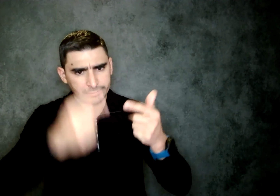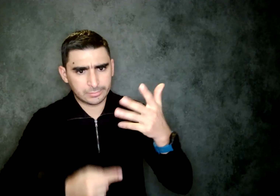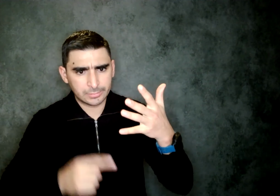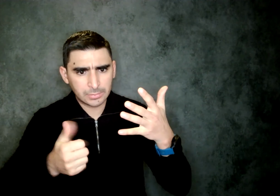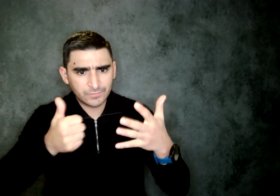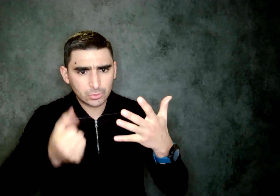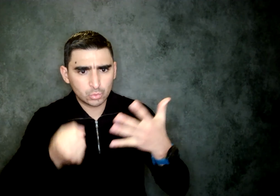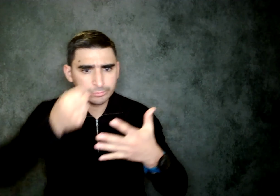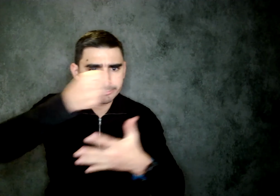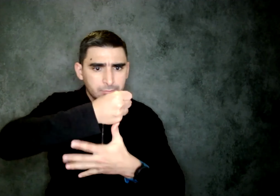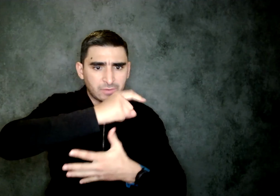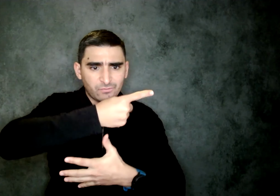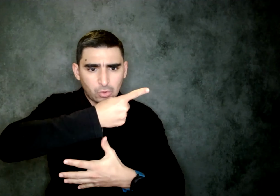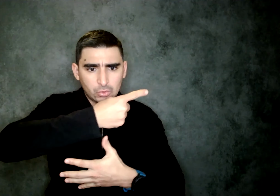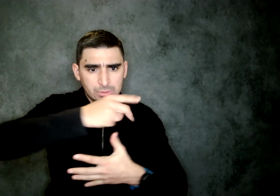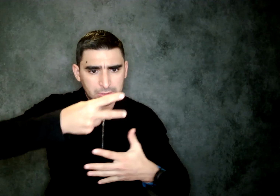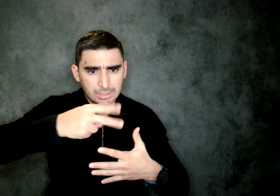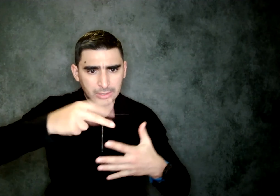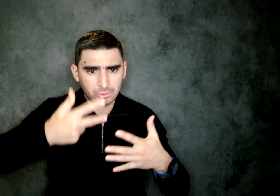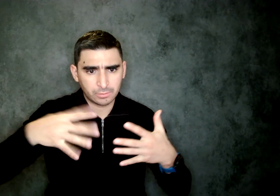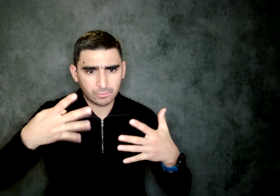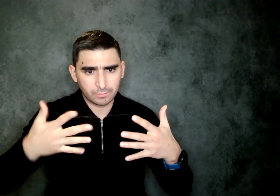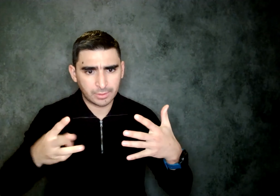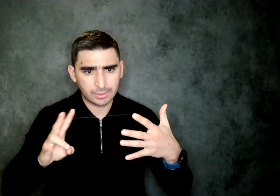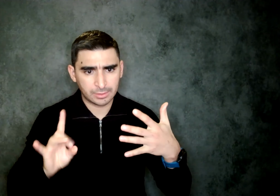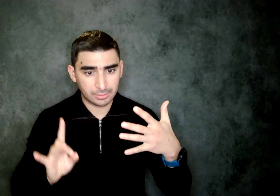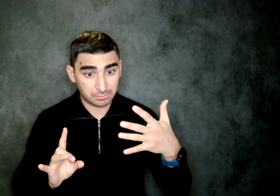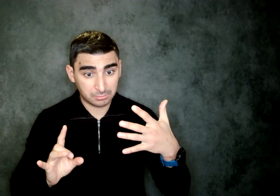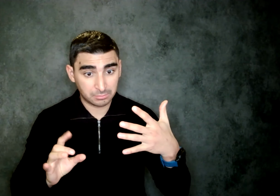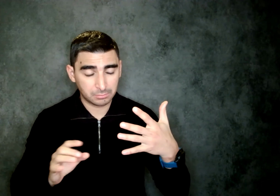the prioritization goals that we have.